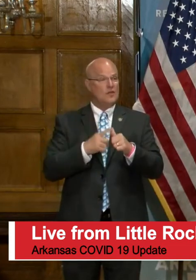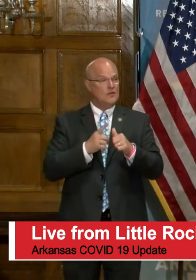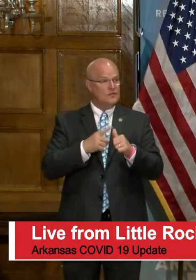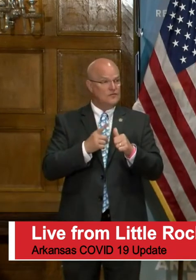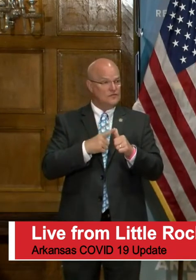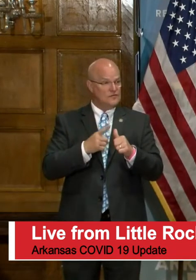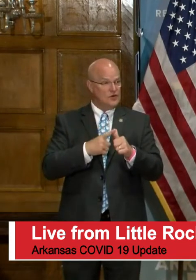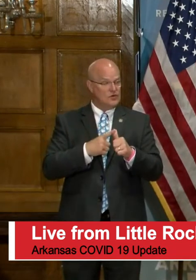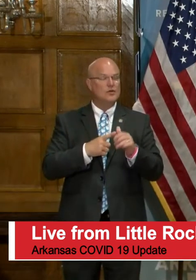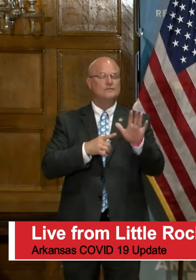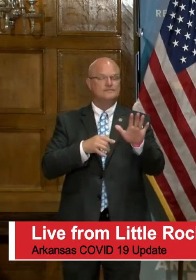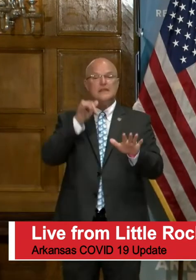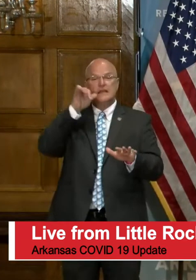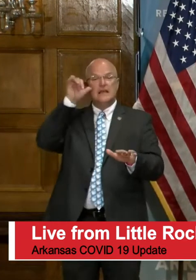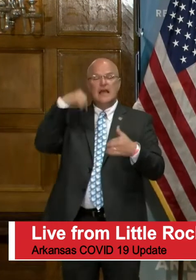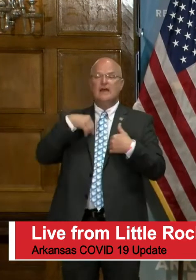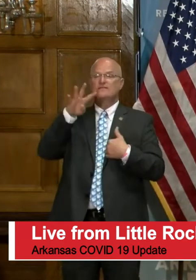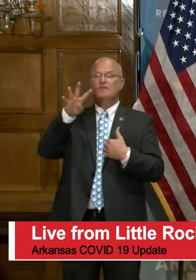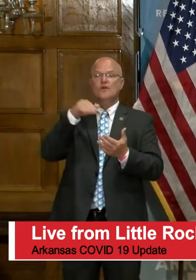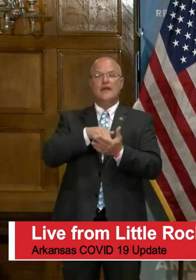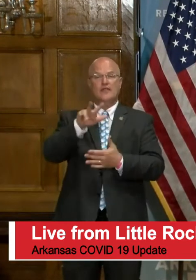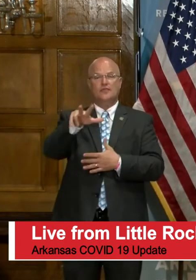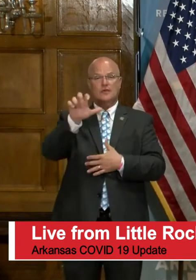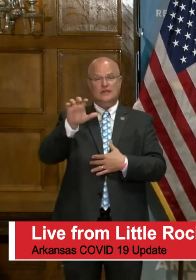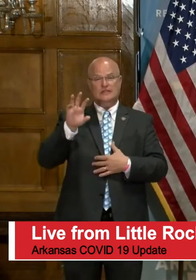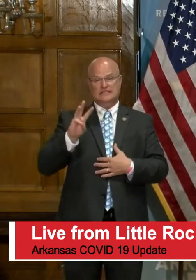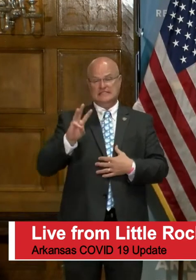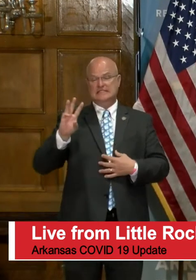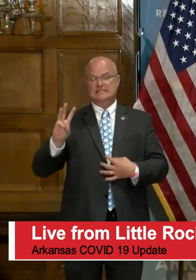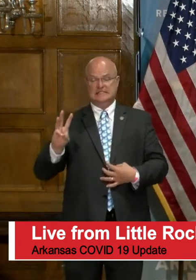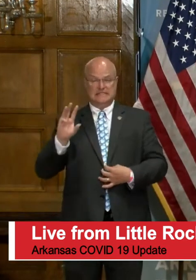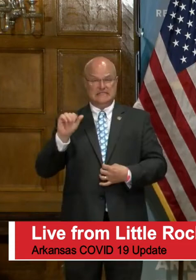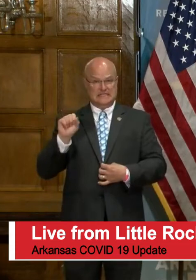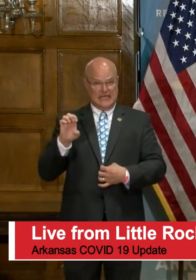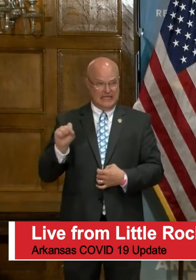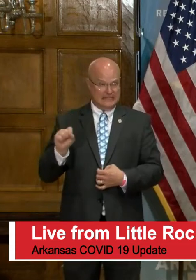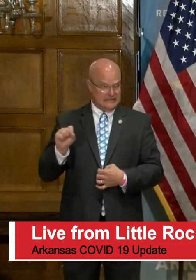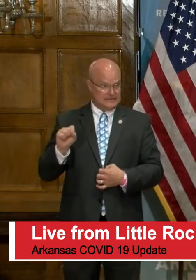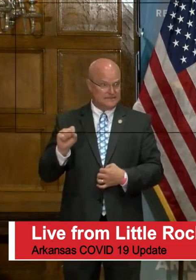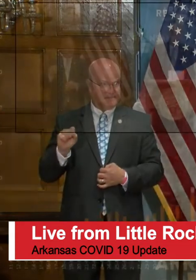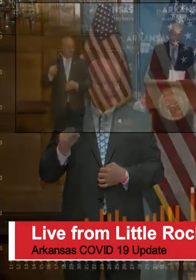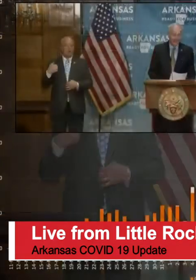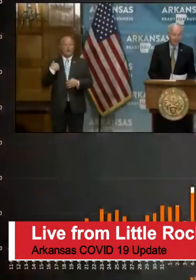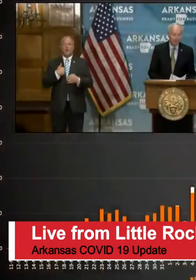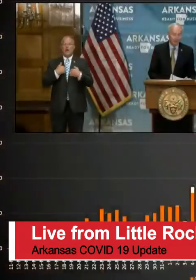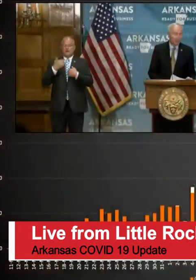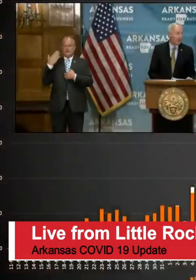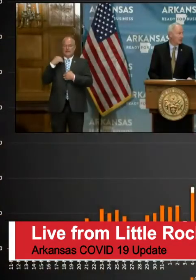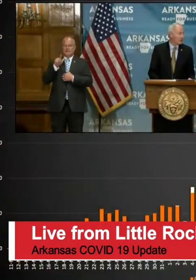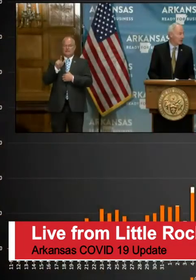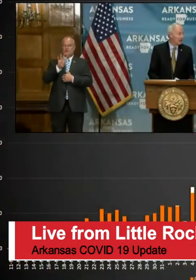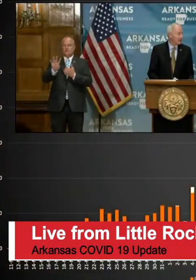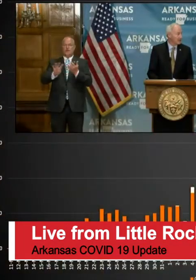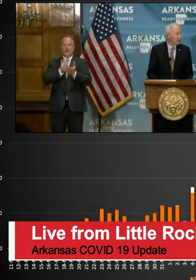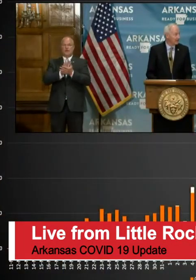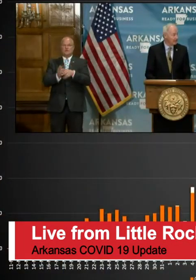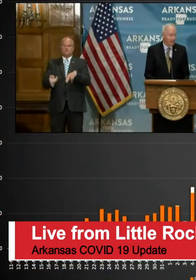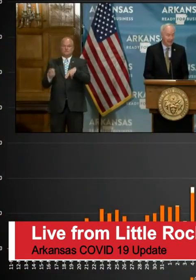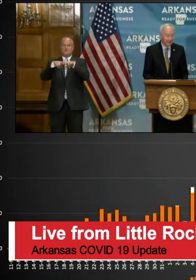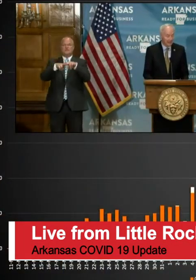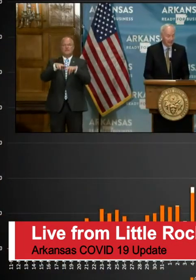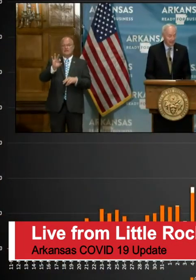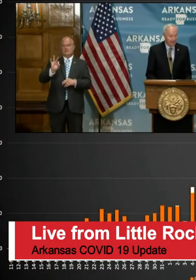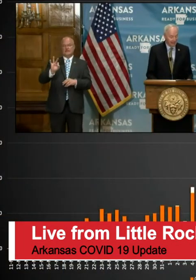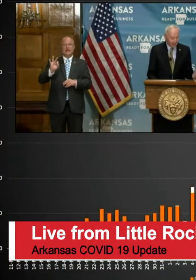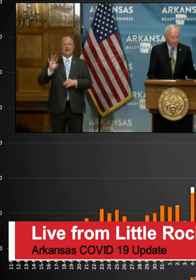First, yesterday we had 4,366 cases. We have, in the last 24 hours, a